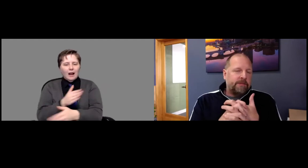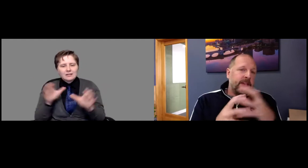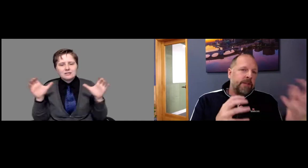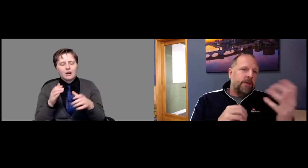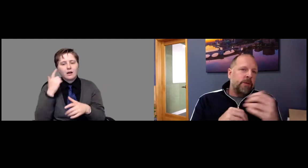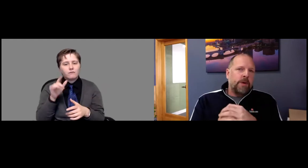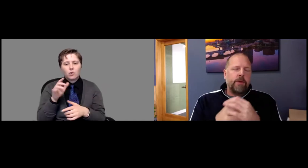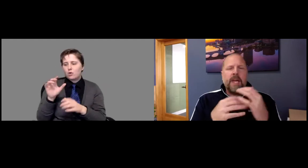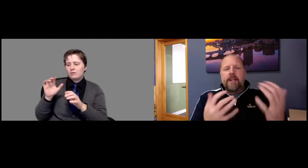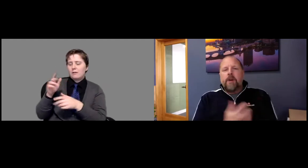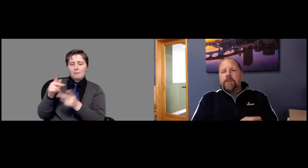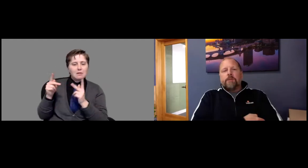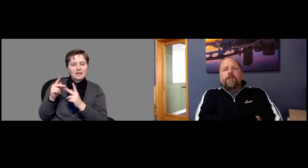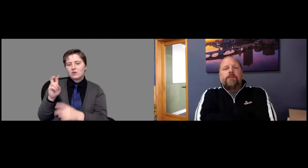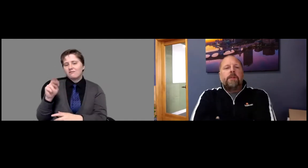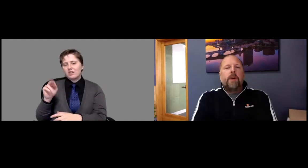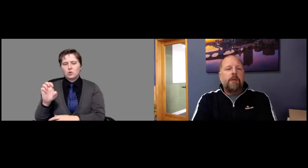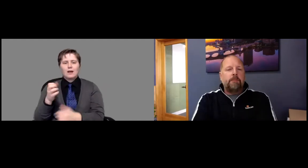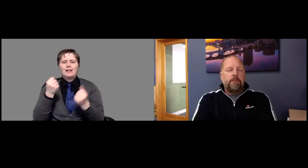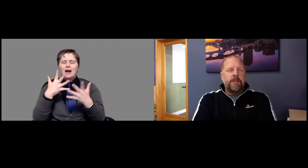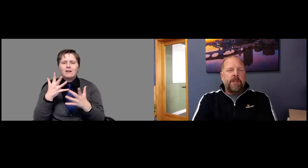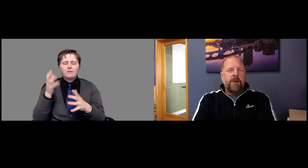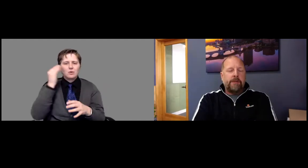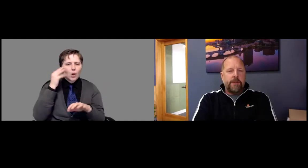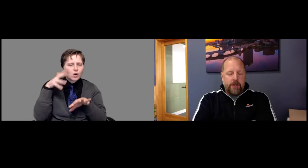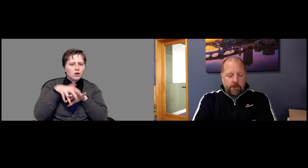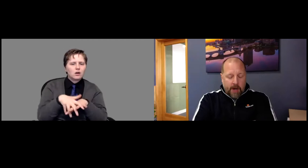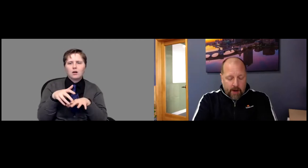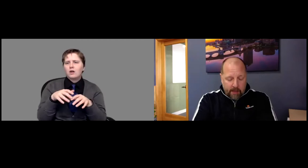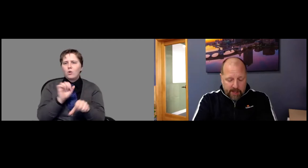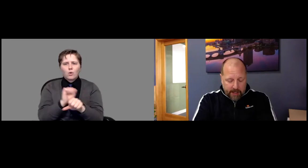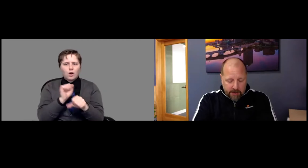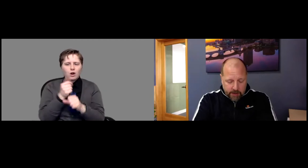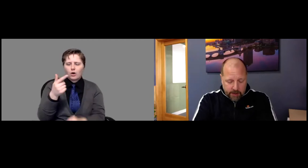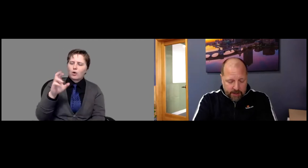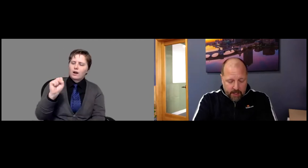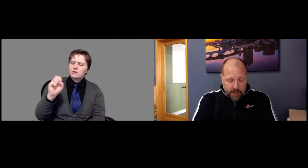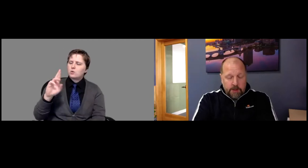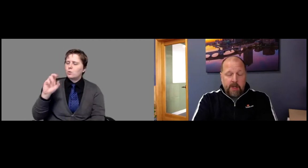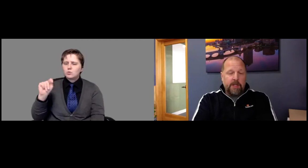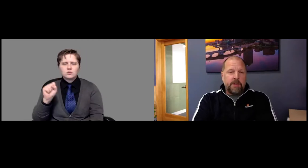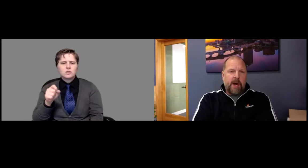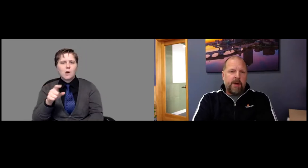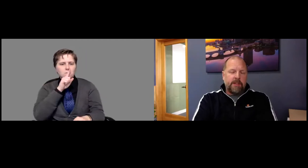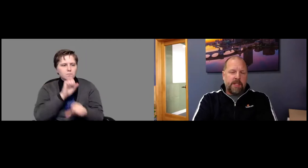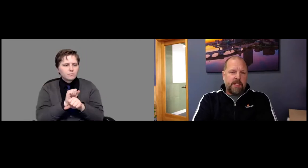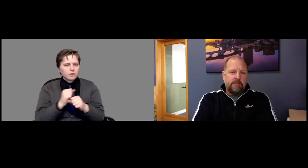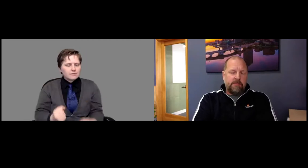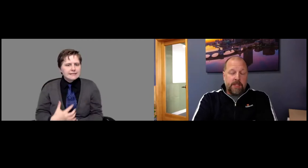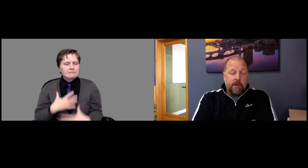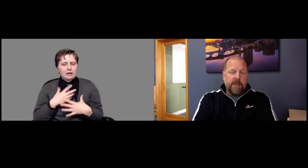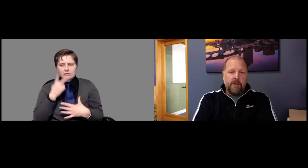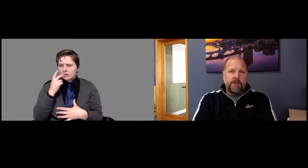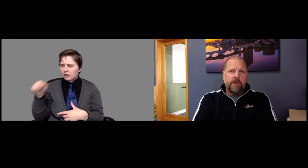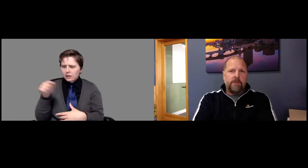a venue. So a lot of grassroots, efforts are happening, and it's been inspiring to see